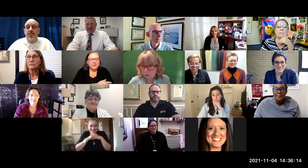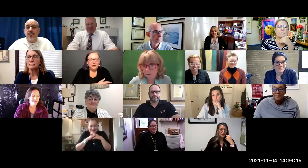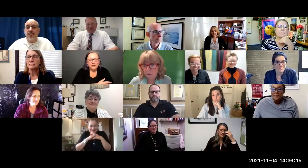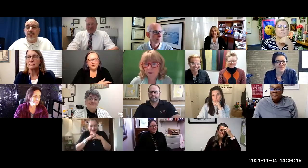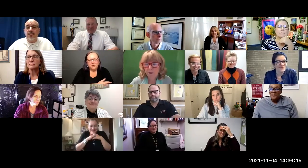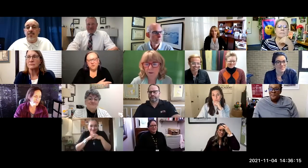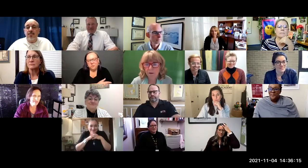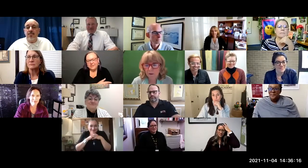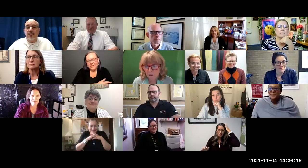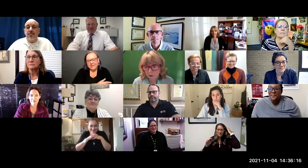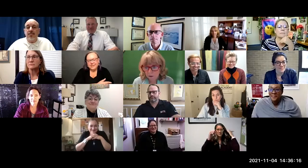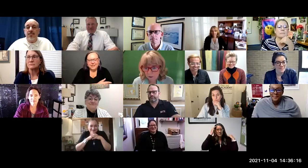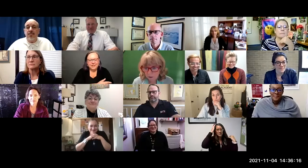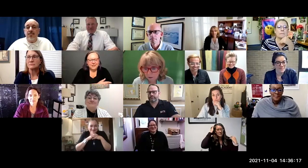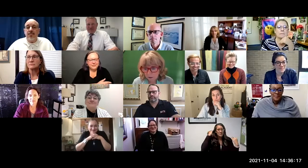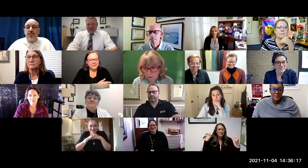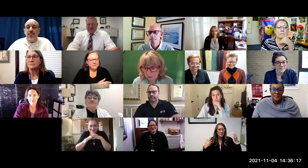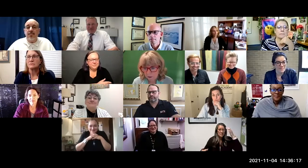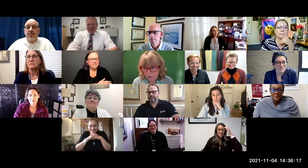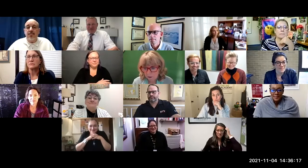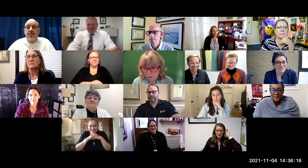We'll give them a few more seconds.